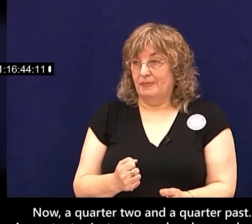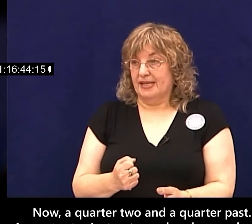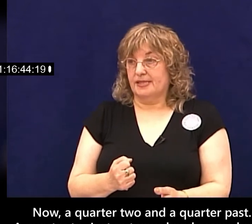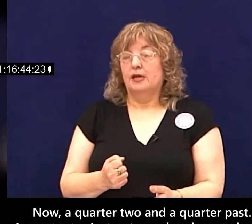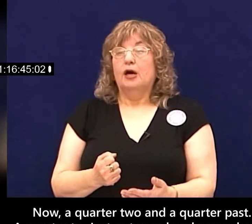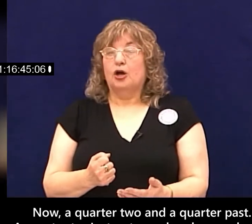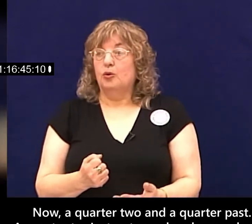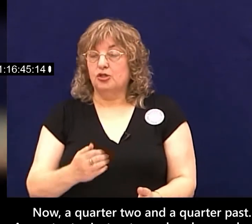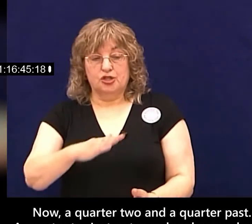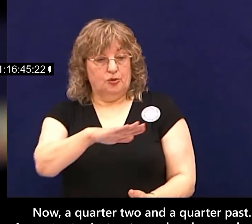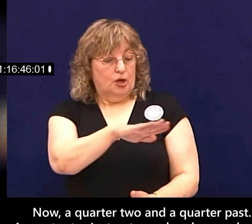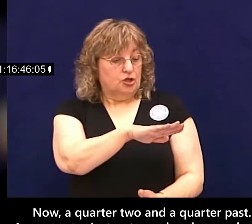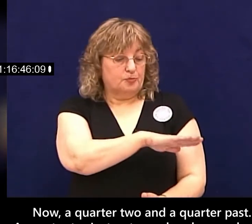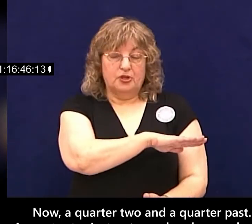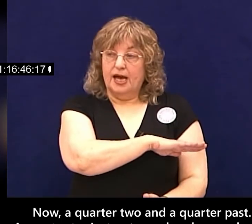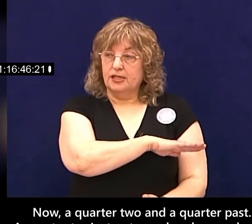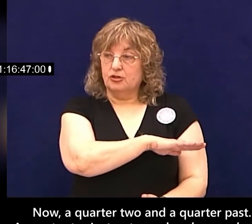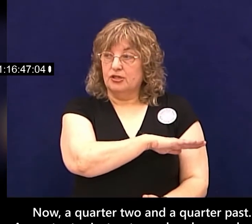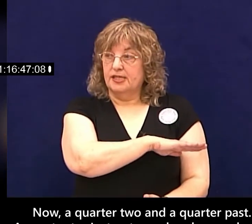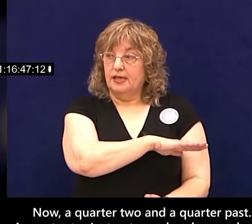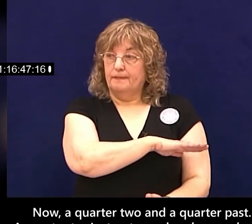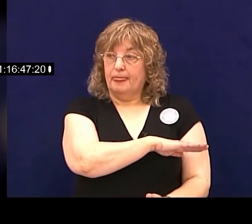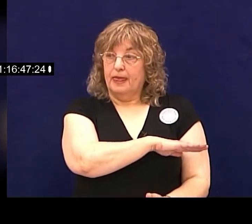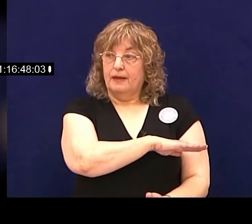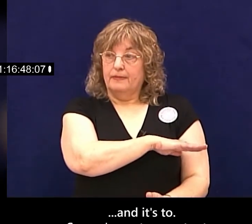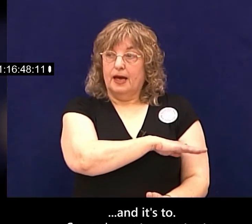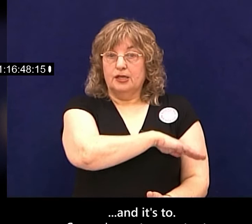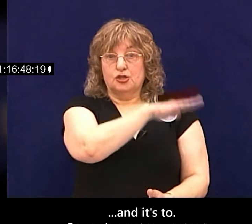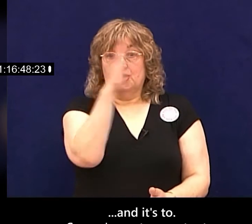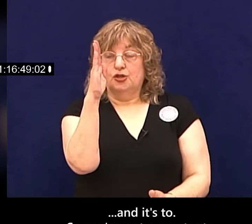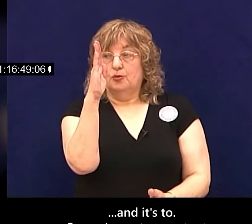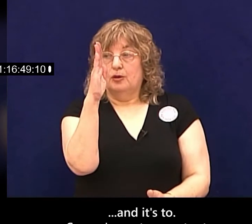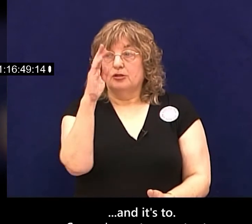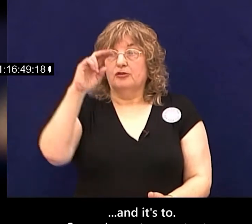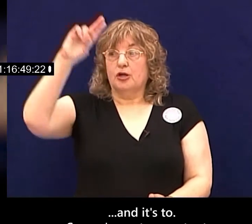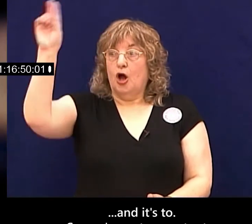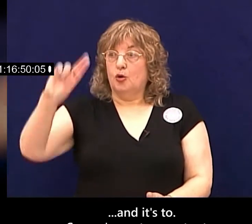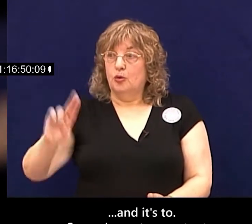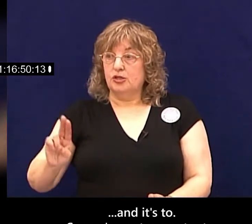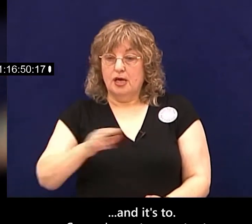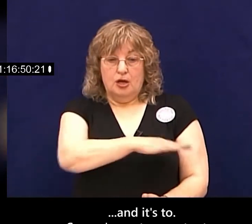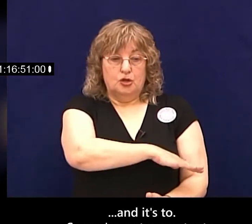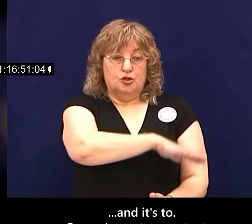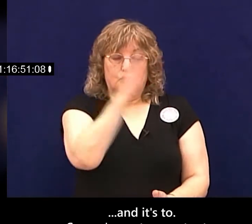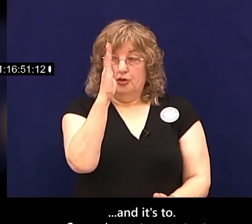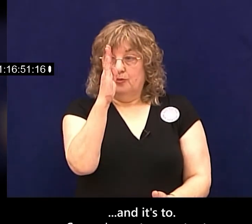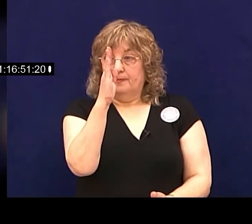1:15. 1:45, just put your hand across here, and it's 2. So you've got 1:45.